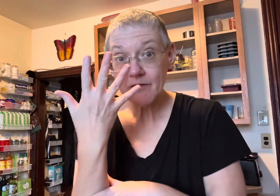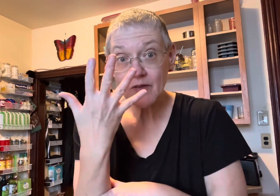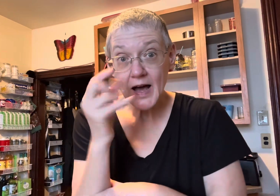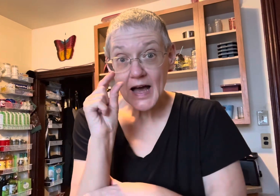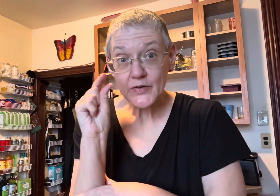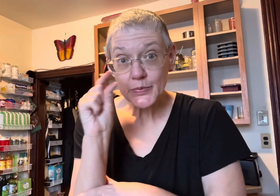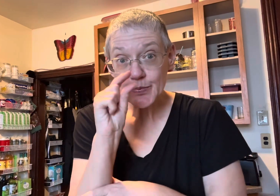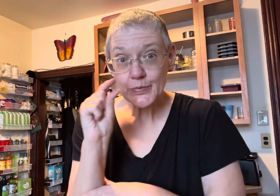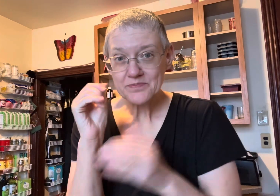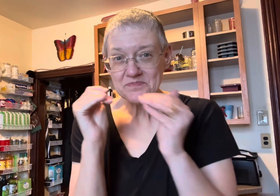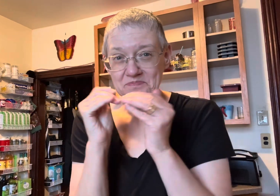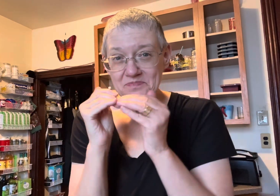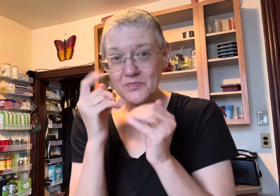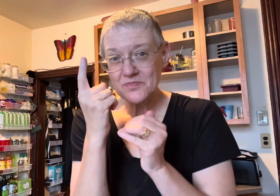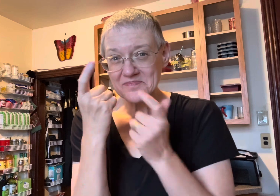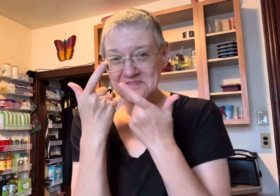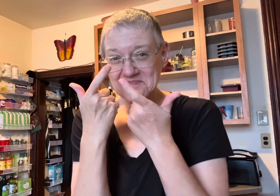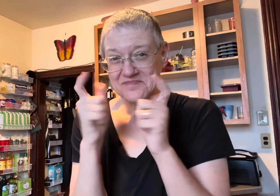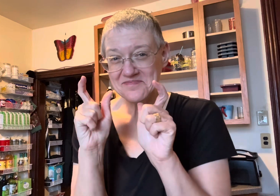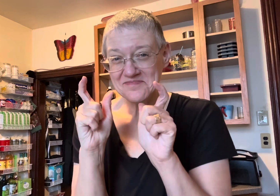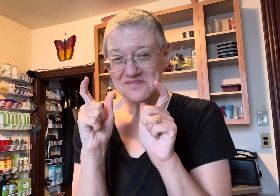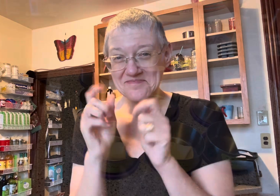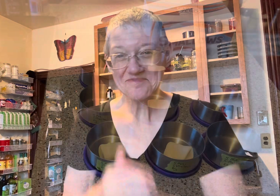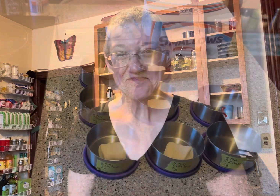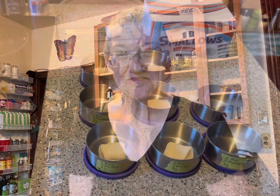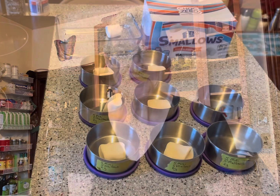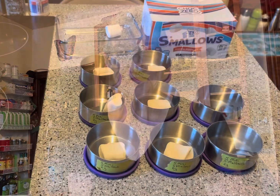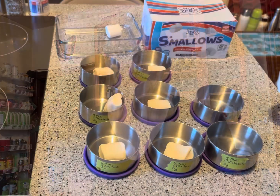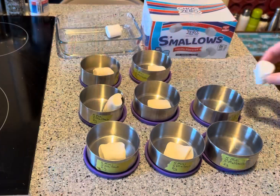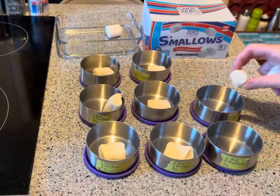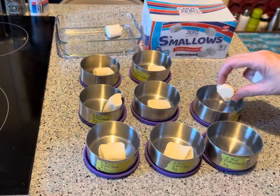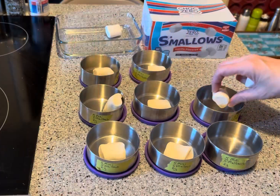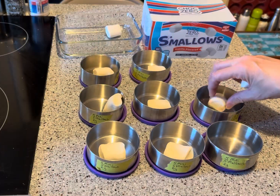So 5 mini marshmallows is equivalent to 1 big marshmallow.